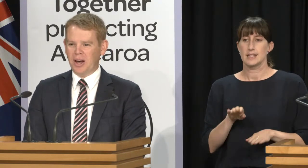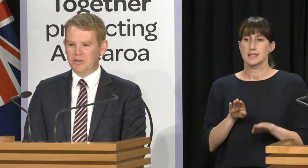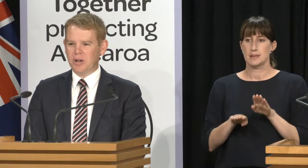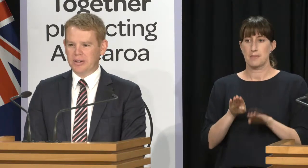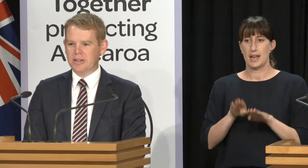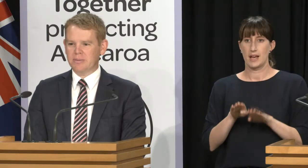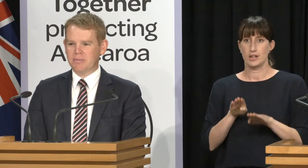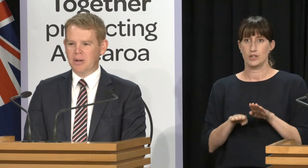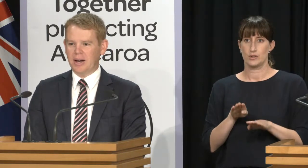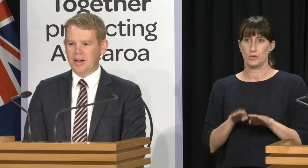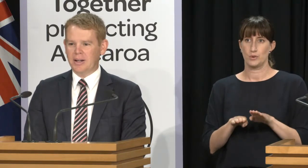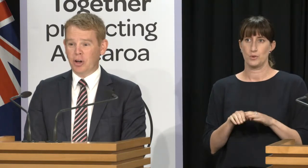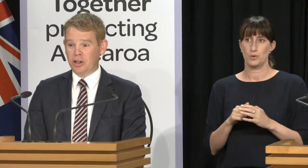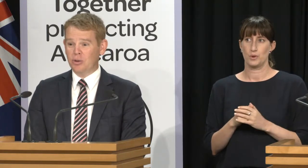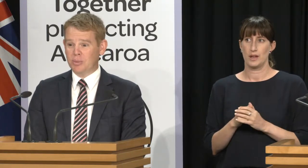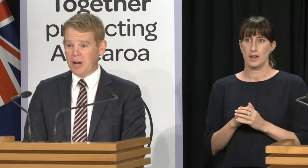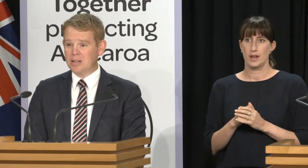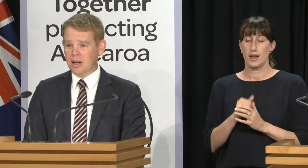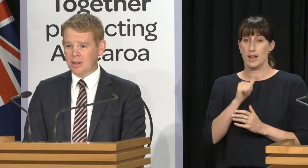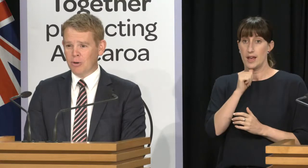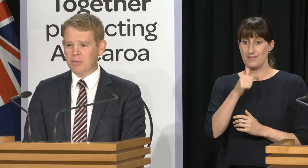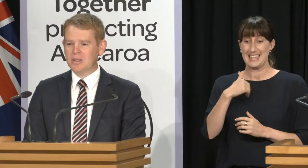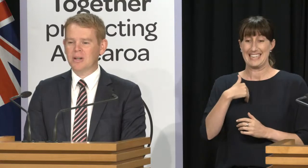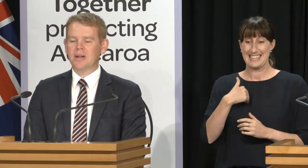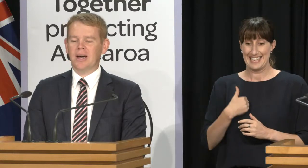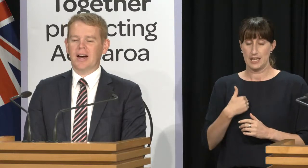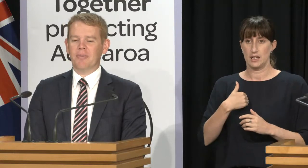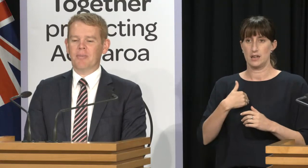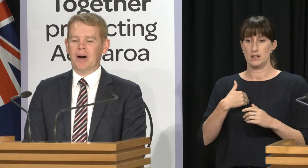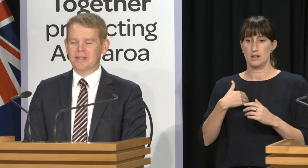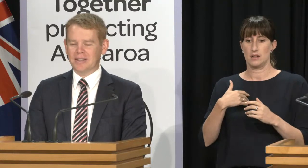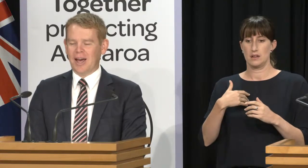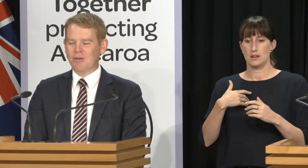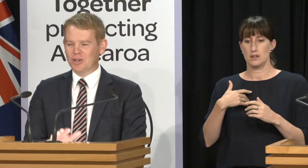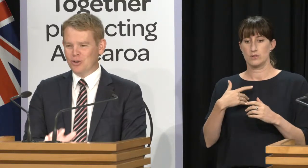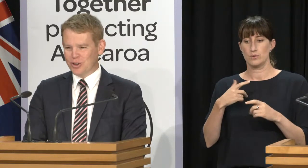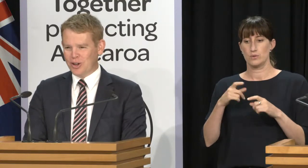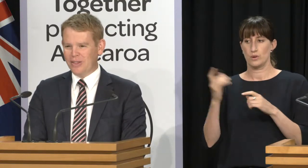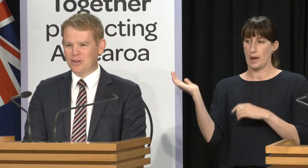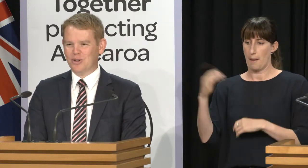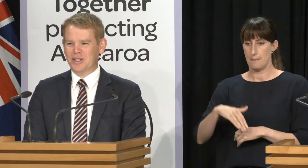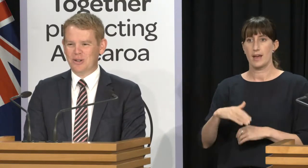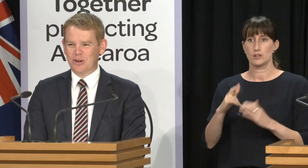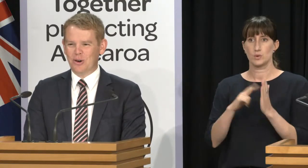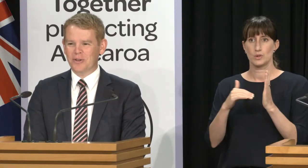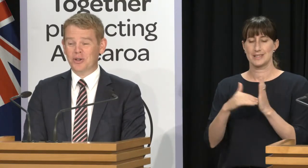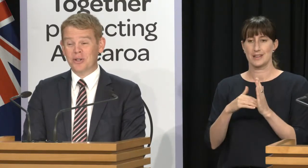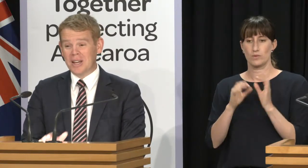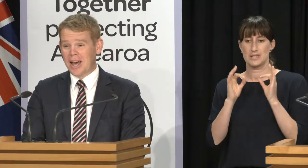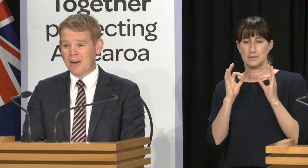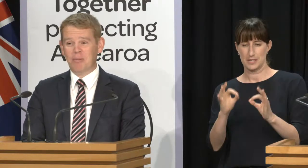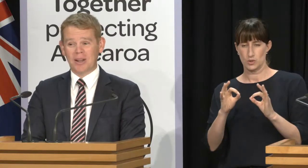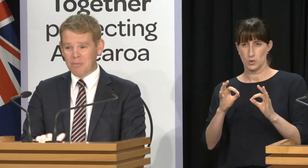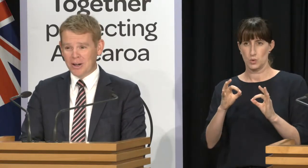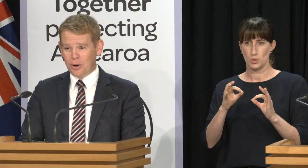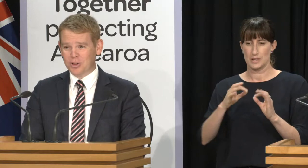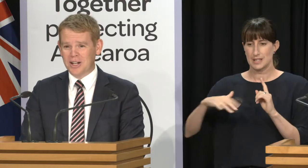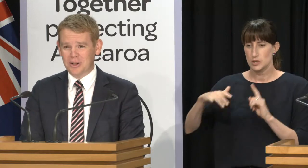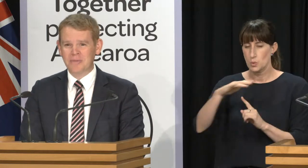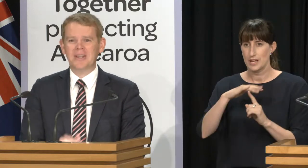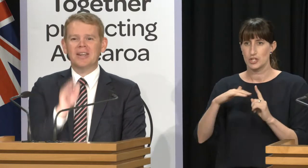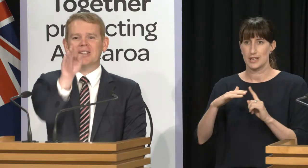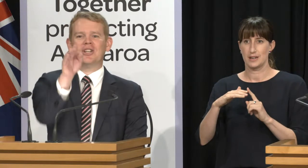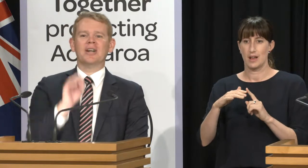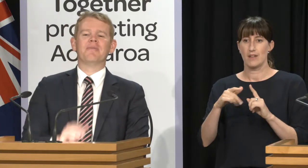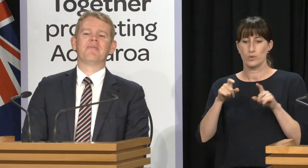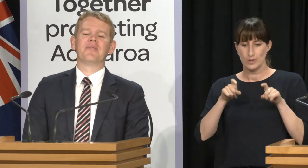criteria we have to access an MIQ space at the moment. But the Cabinet's not signed those criteria off. As soon as they have, believe me, I will tell